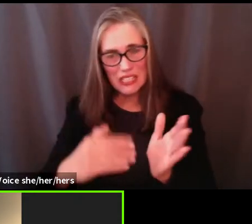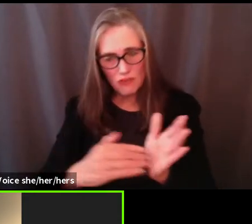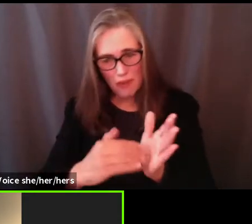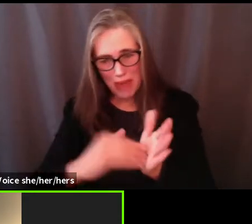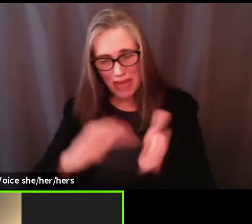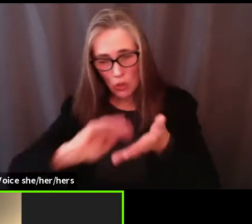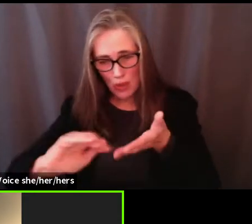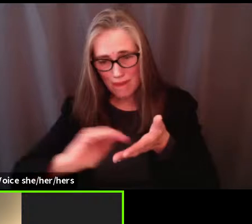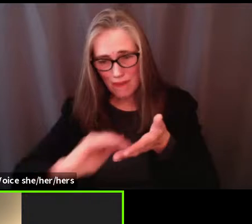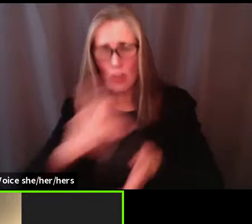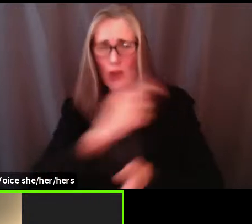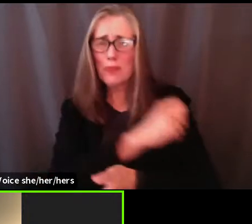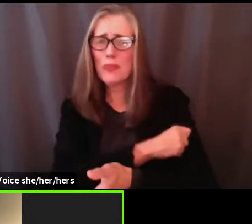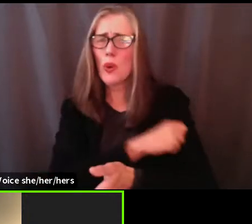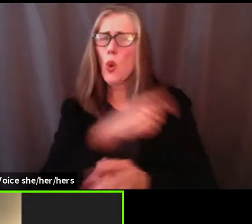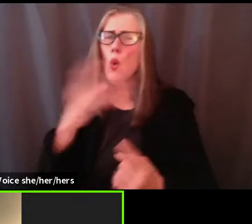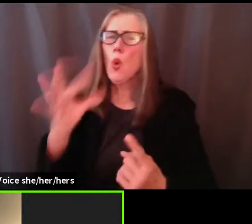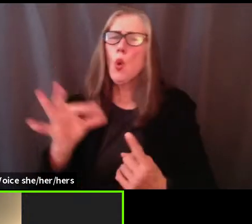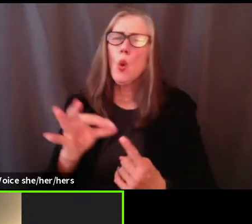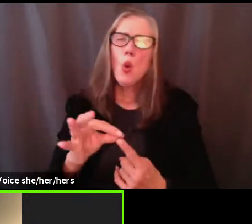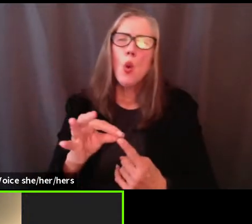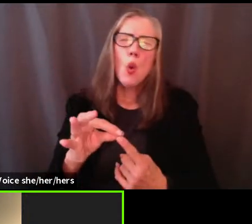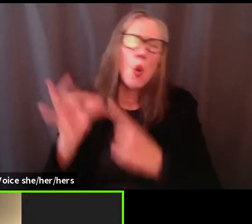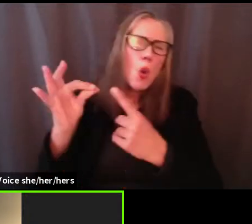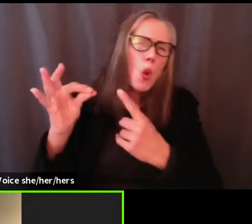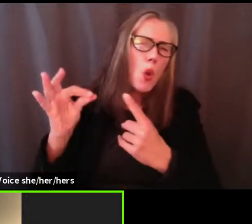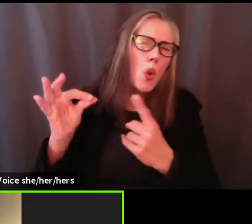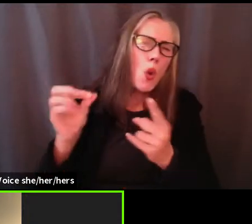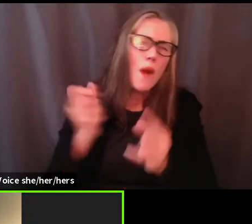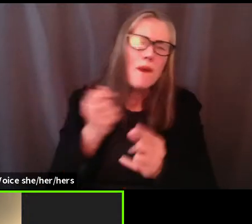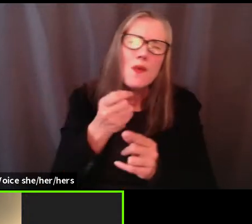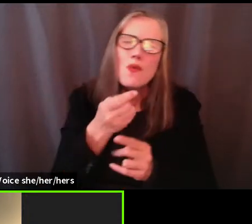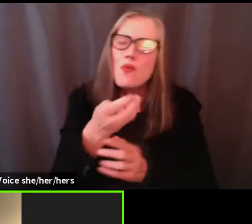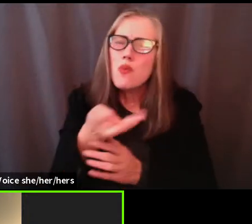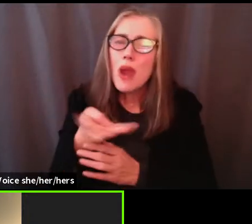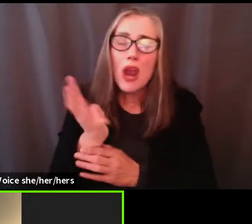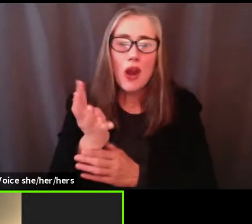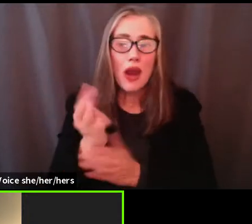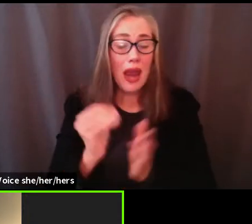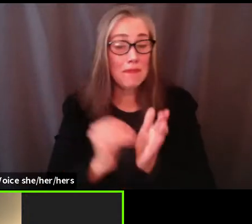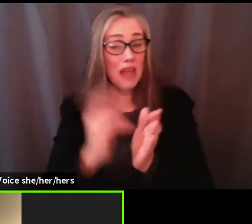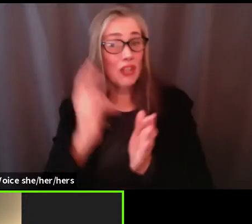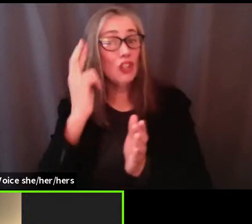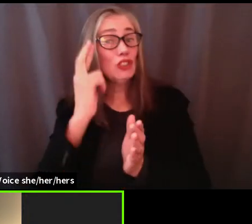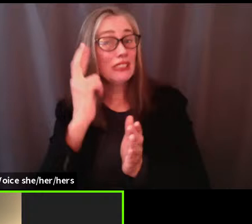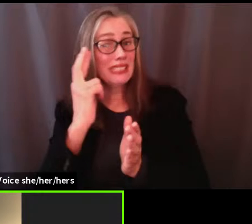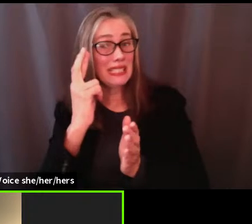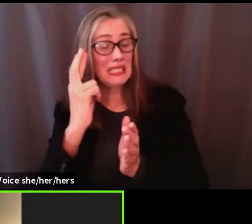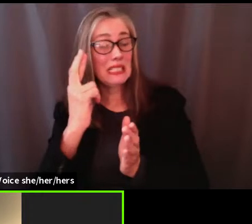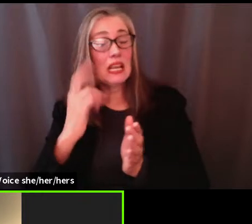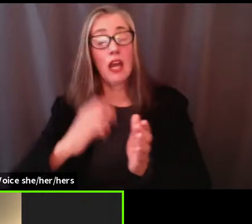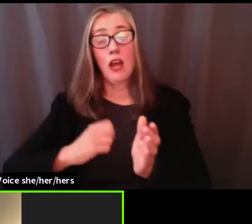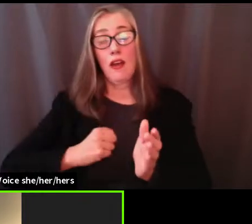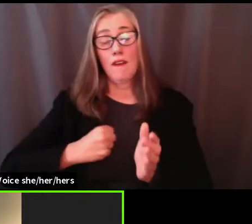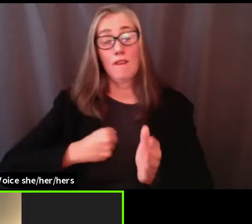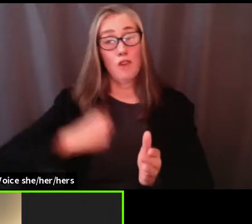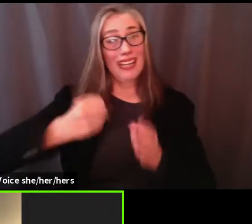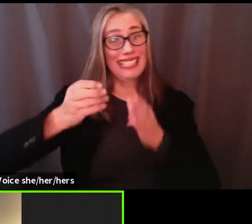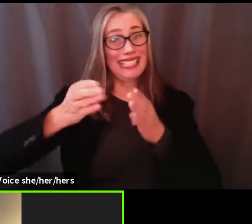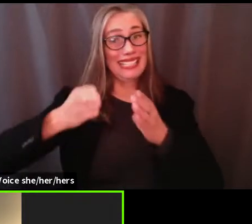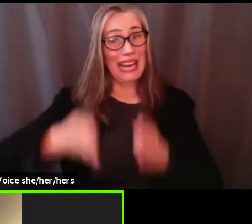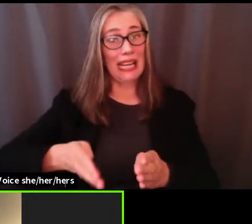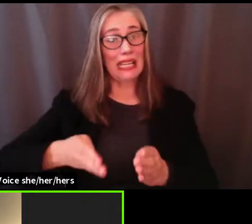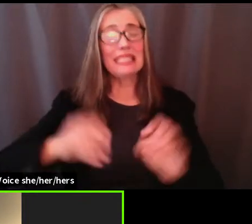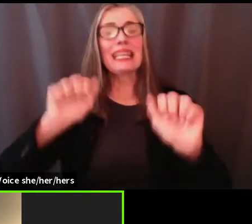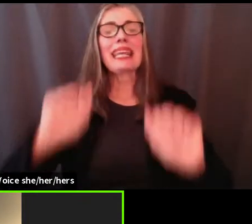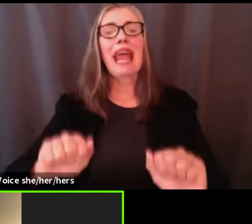vaccination is extremely rare. And there are medical reasons for delegates to get proxies